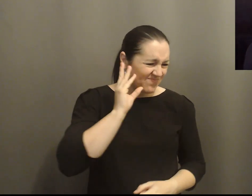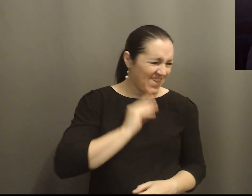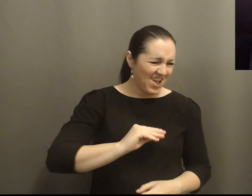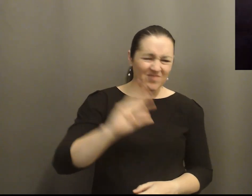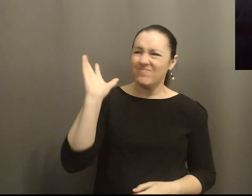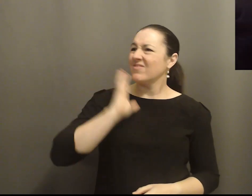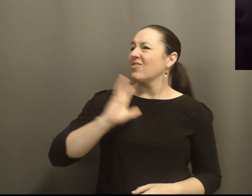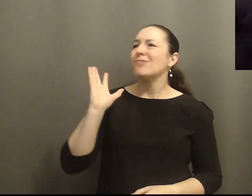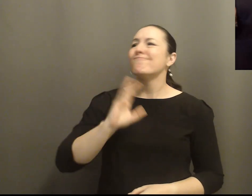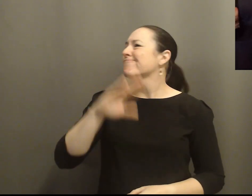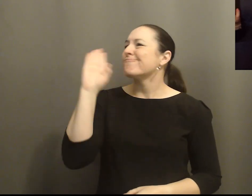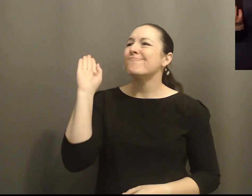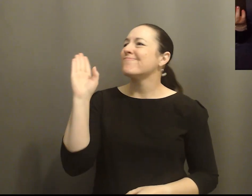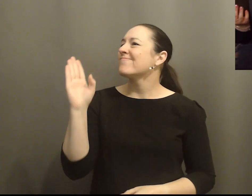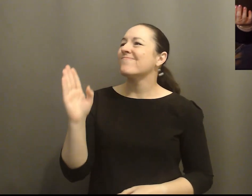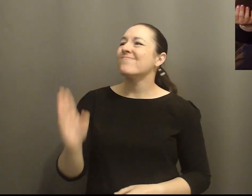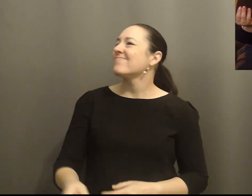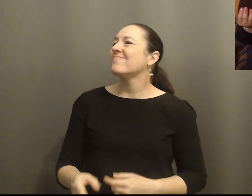no